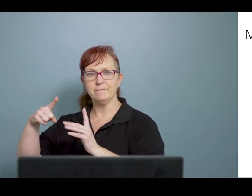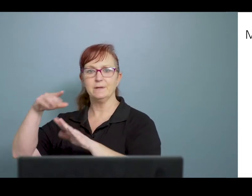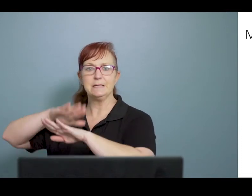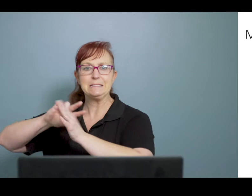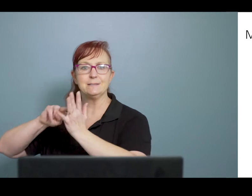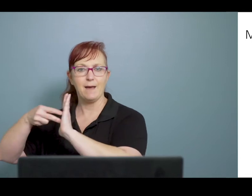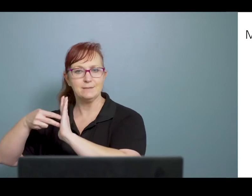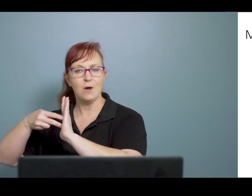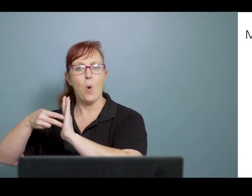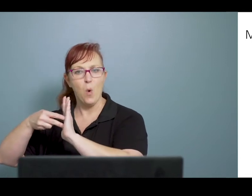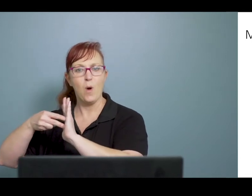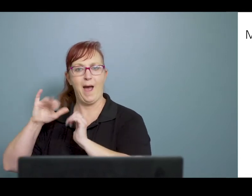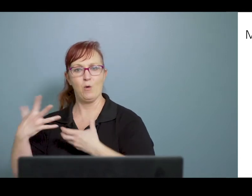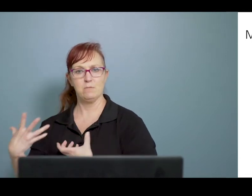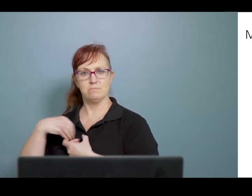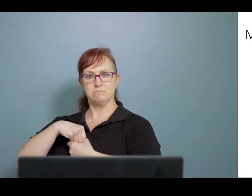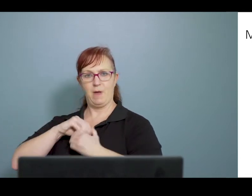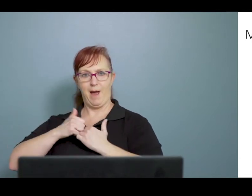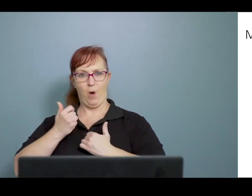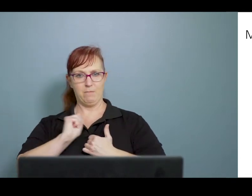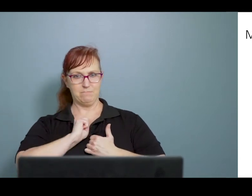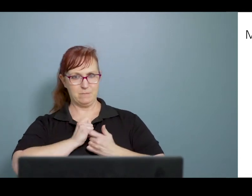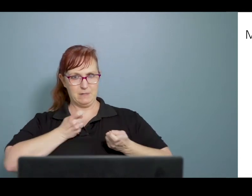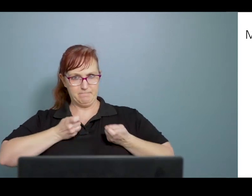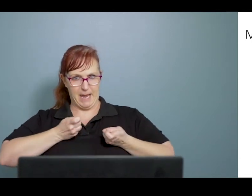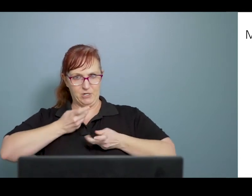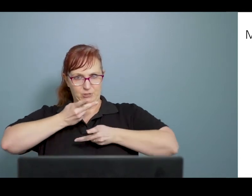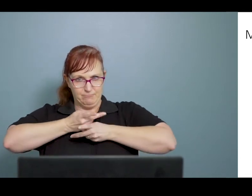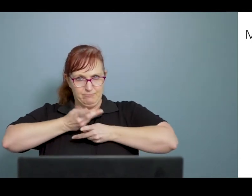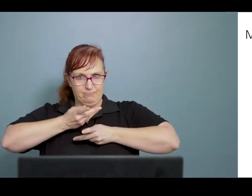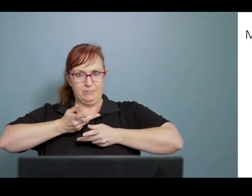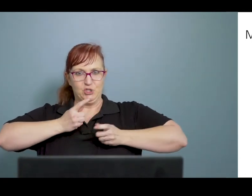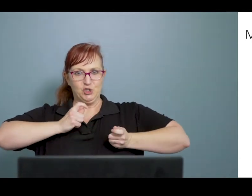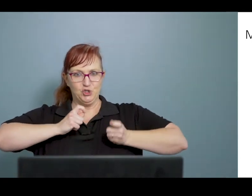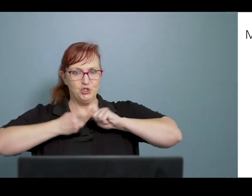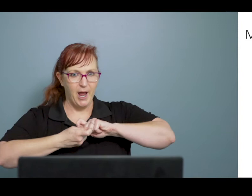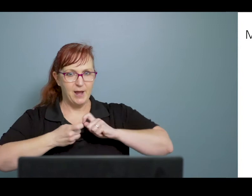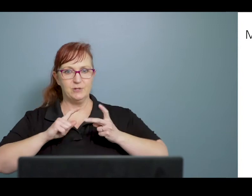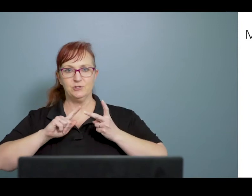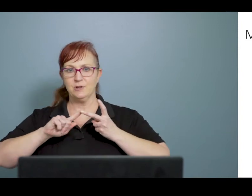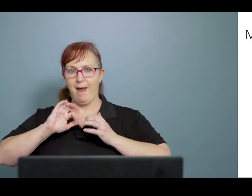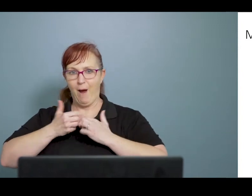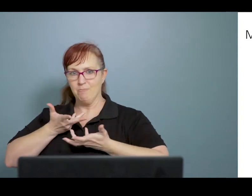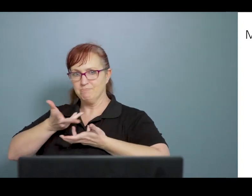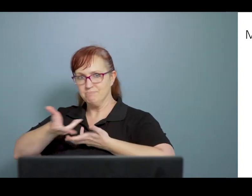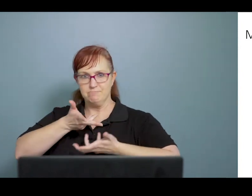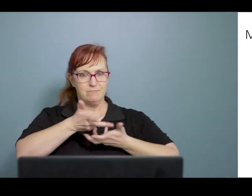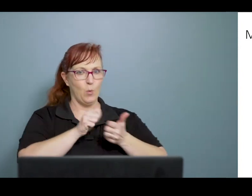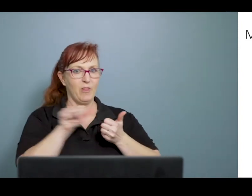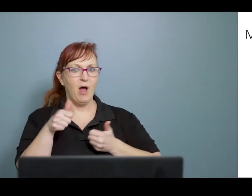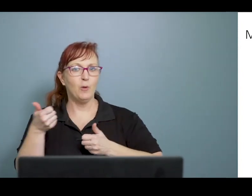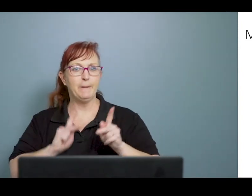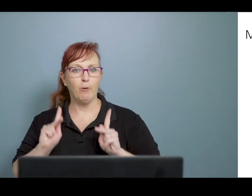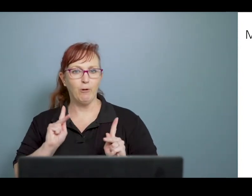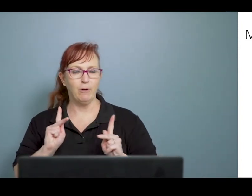in managing change and managing how we're interacting with others. If we